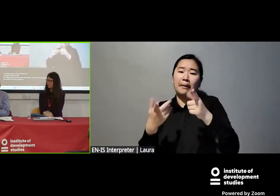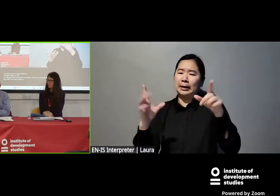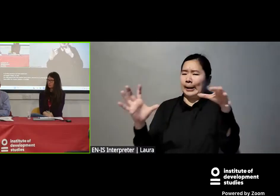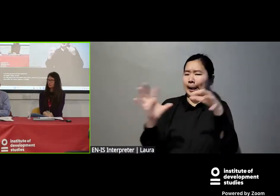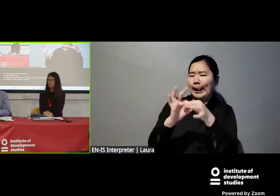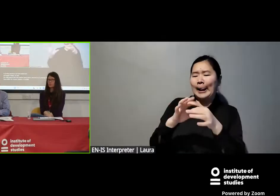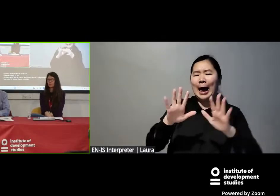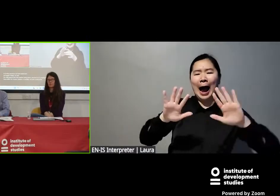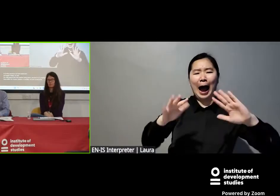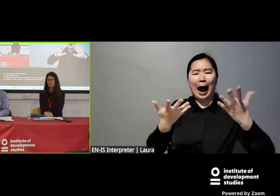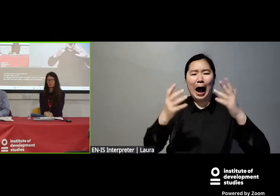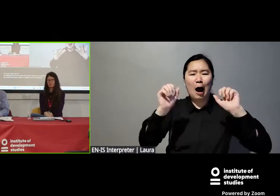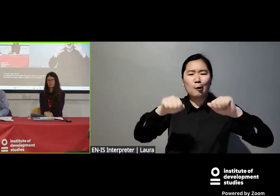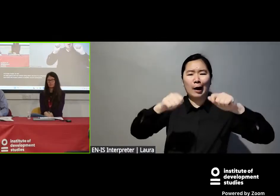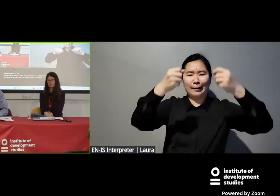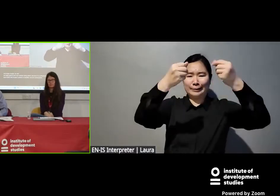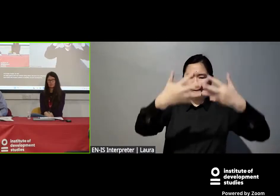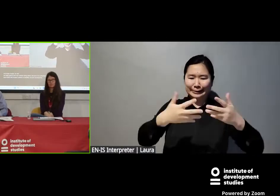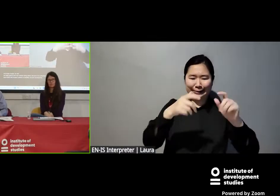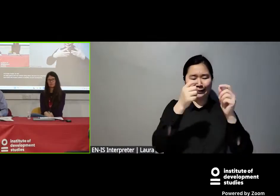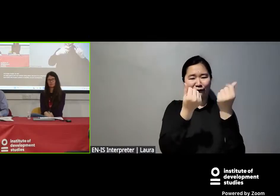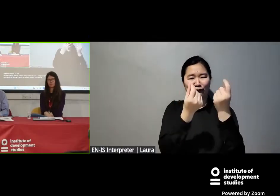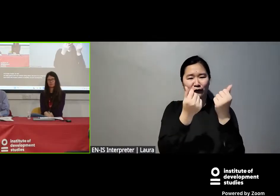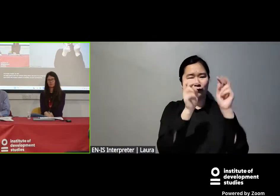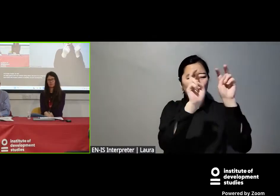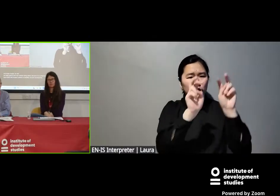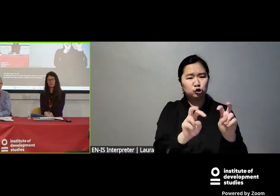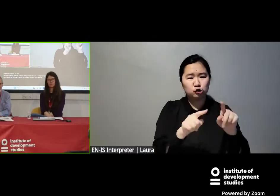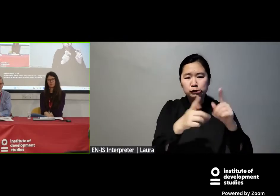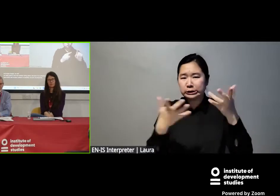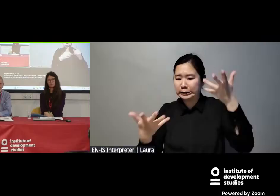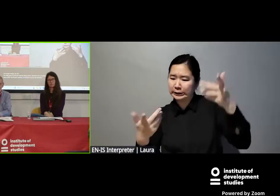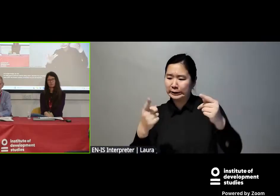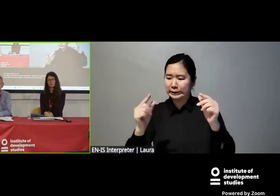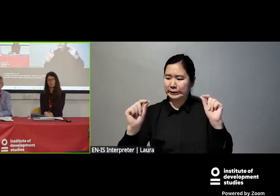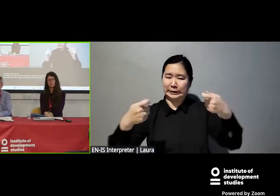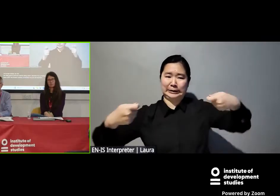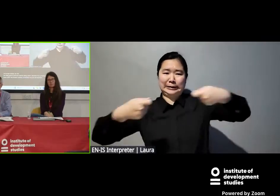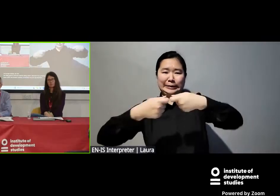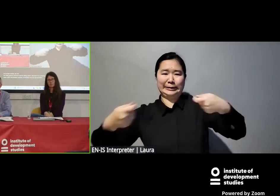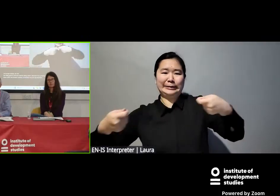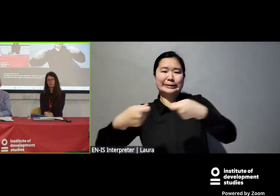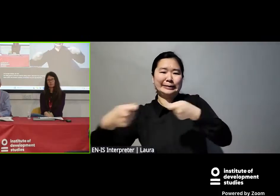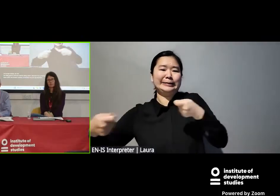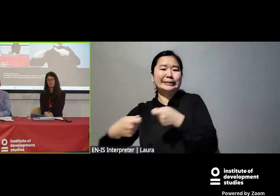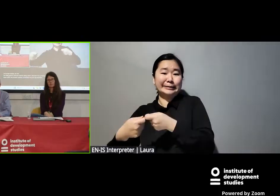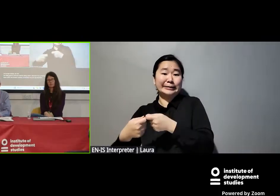you. Any further comments or questions in the audience here?